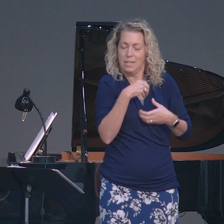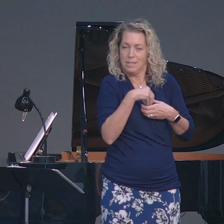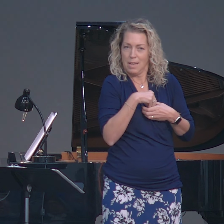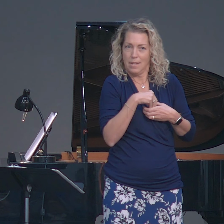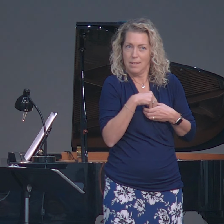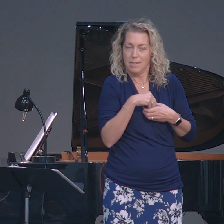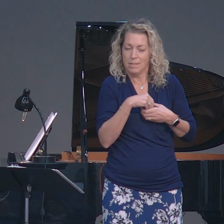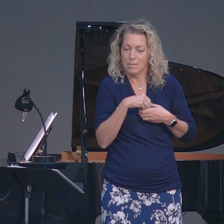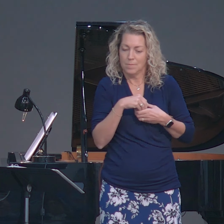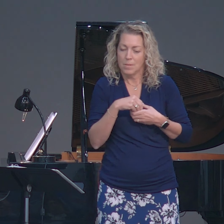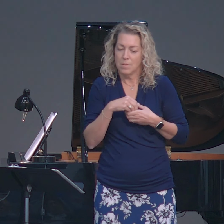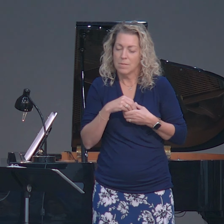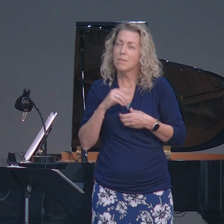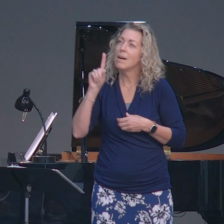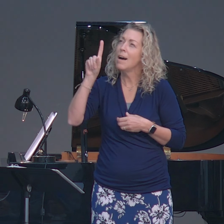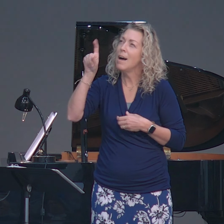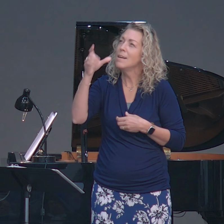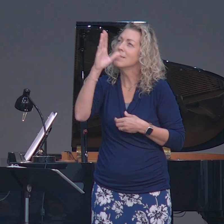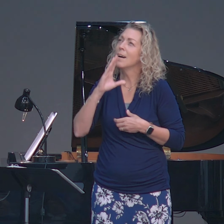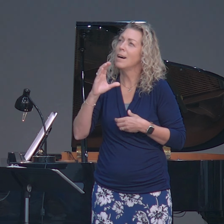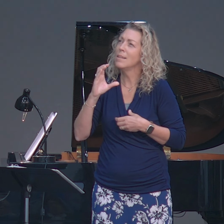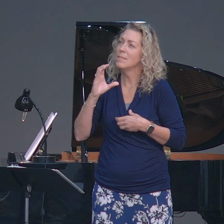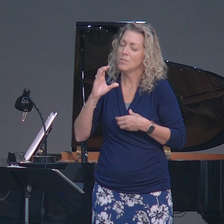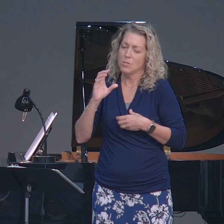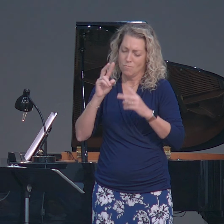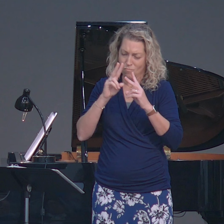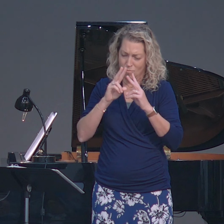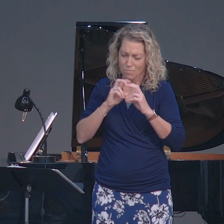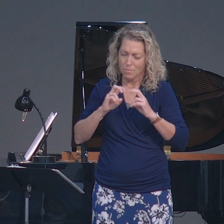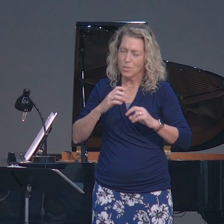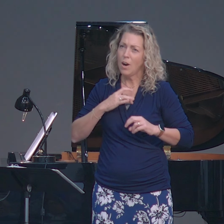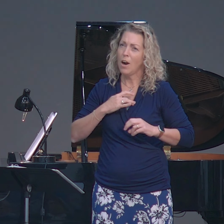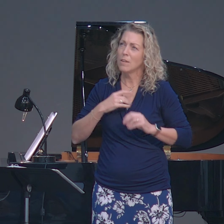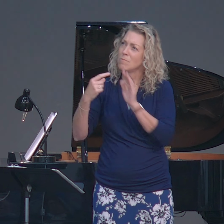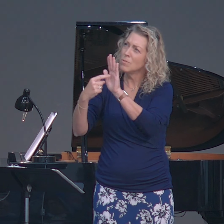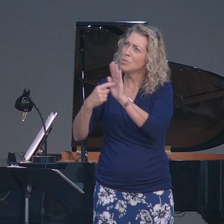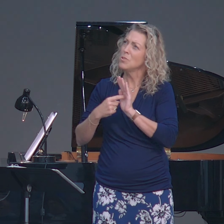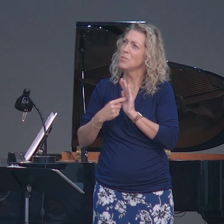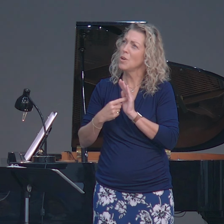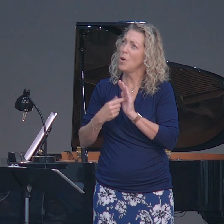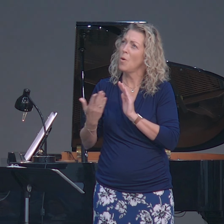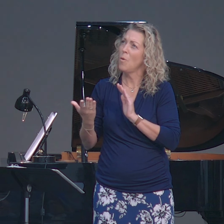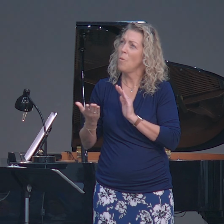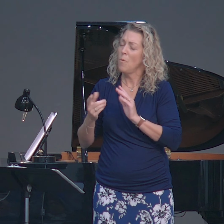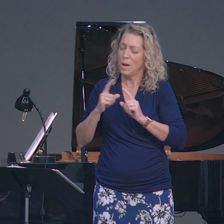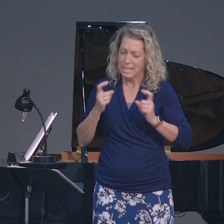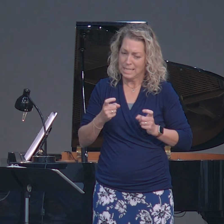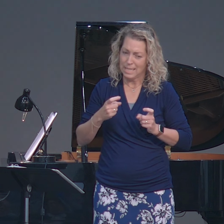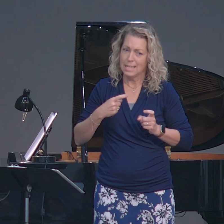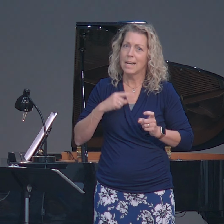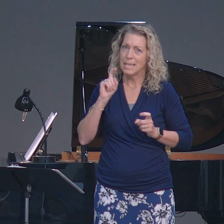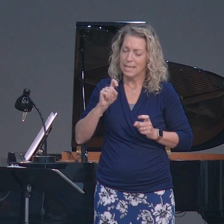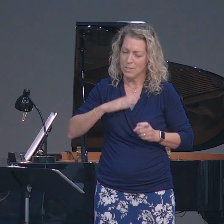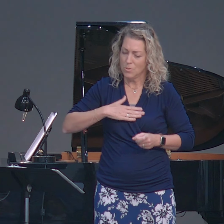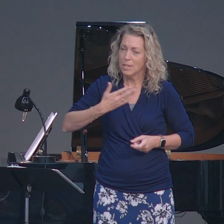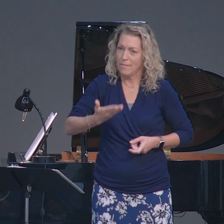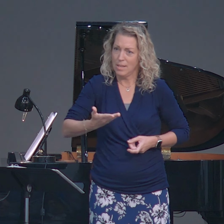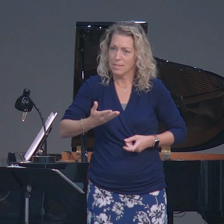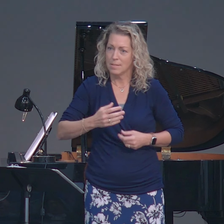take a moment to ask God to search your heart and to reveal anything that you need to deal with. Let's do that now.